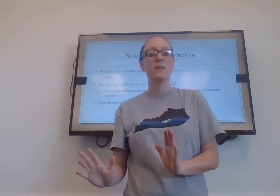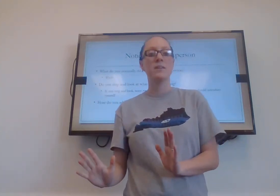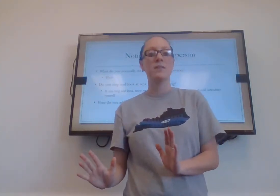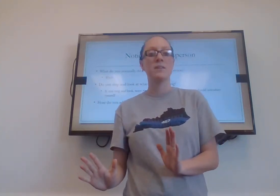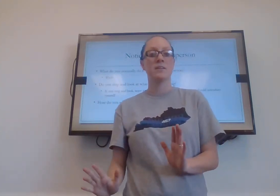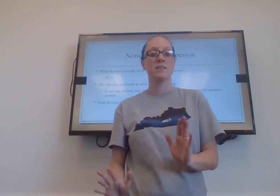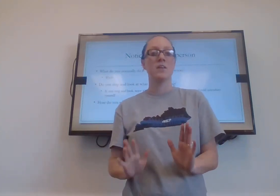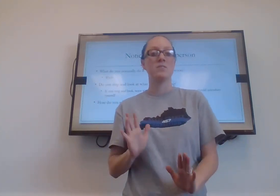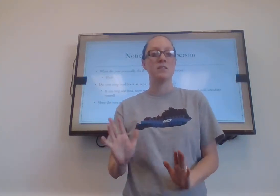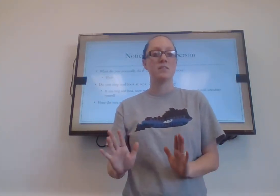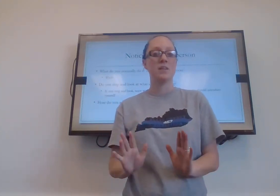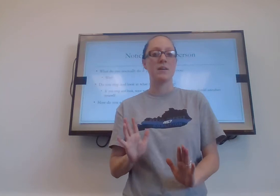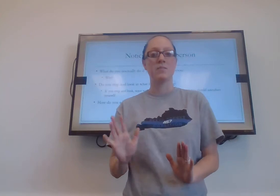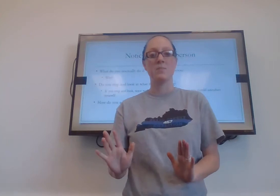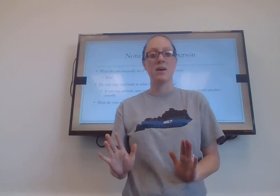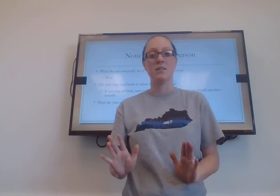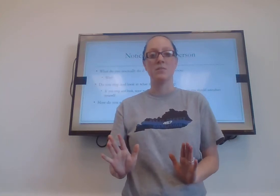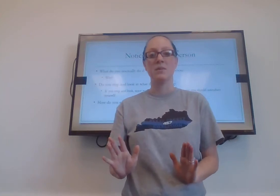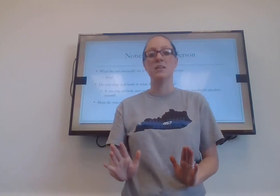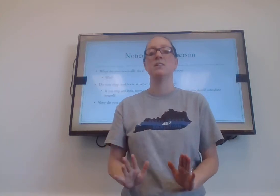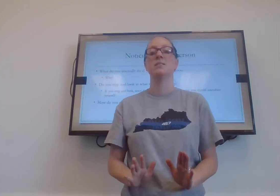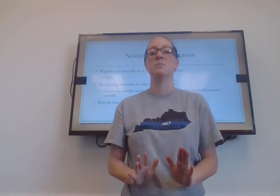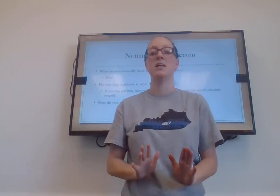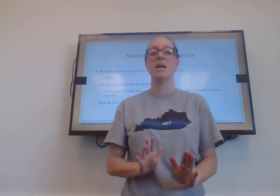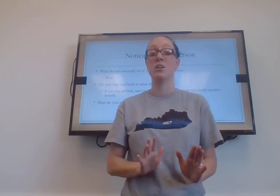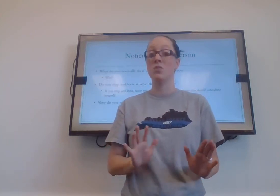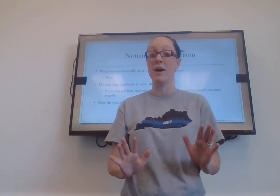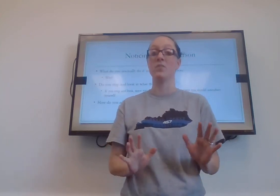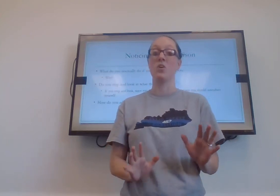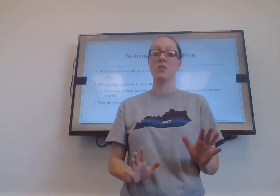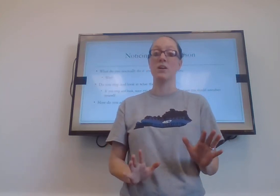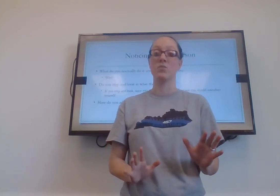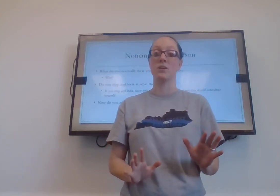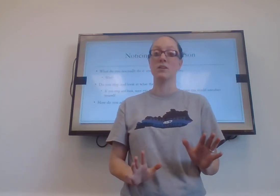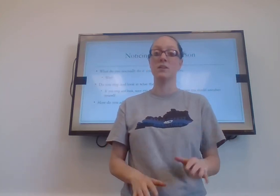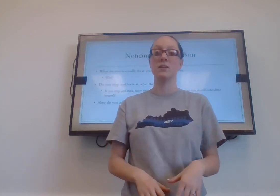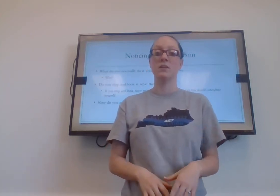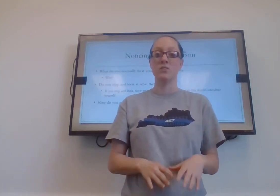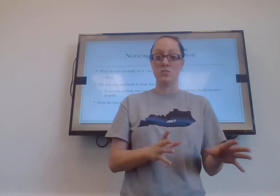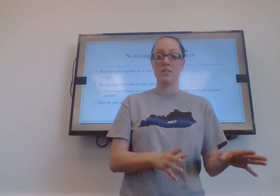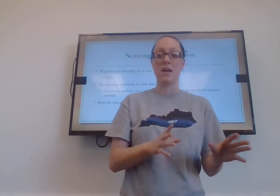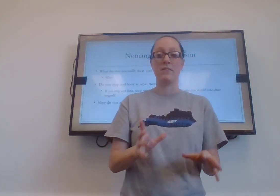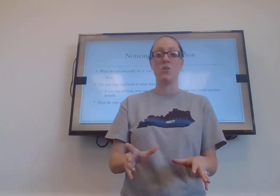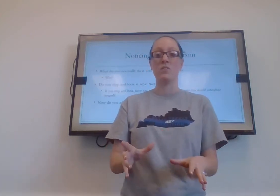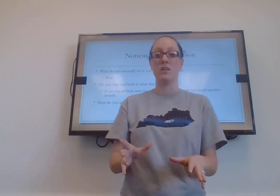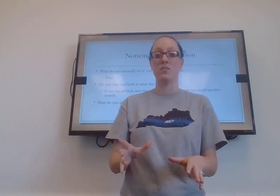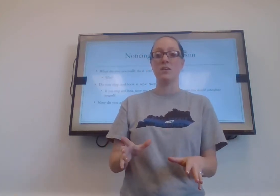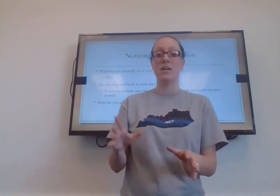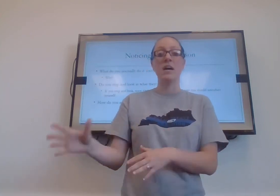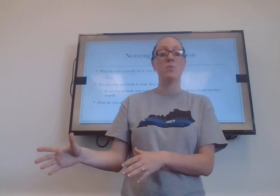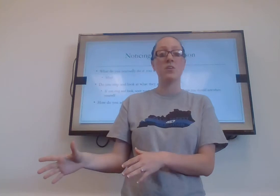hearing, enough to kind of get by a little bit, but they do have their own category. So it's deaf, hard of hearing, and we're